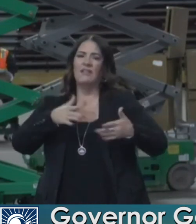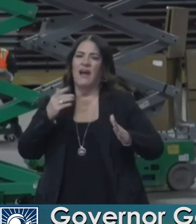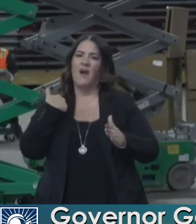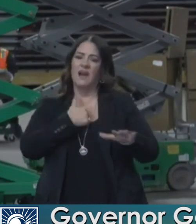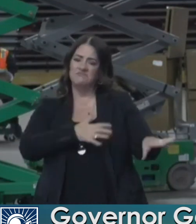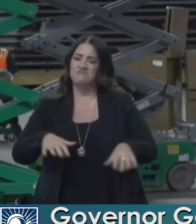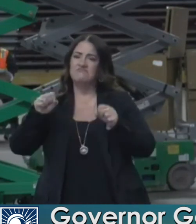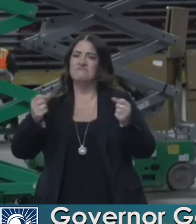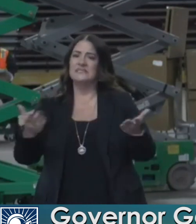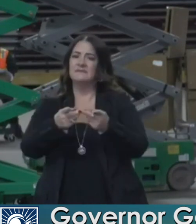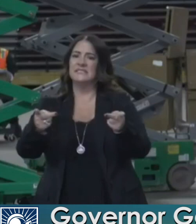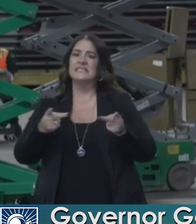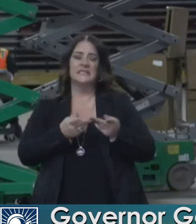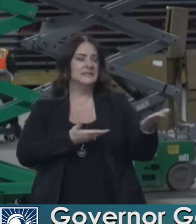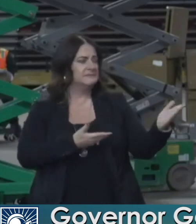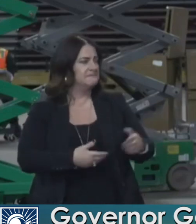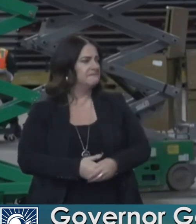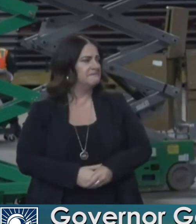this facility.